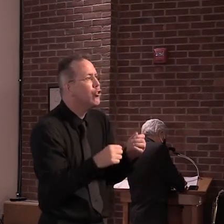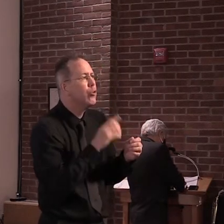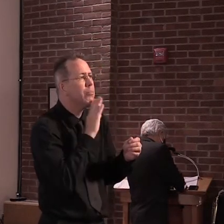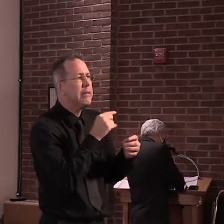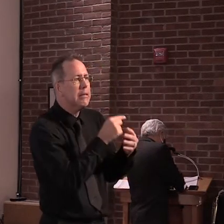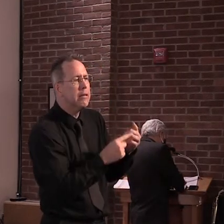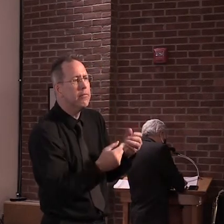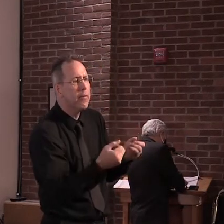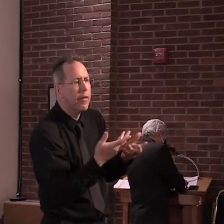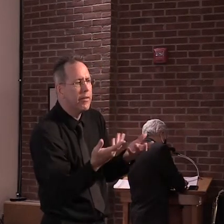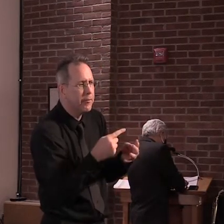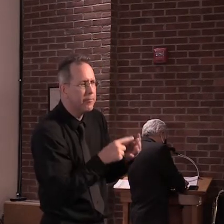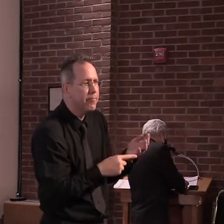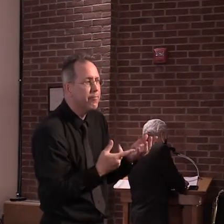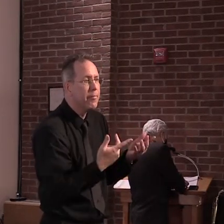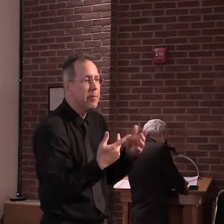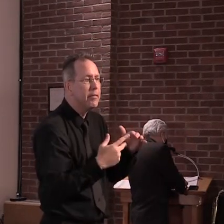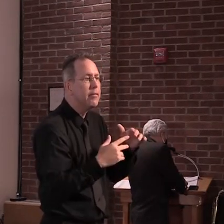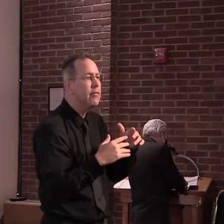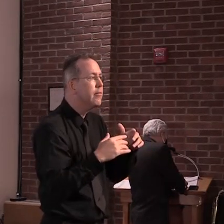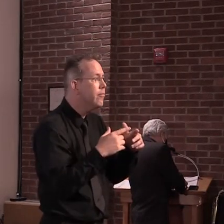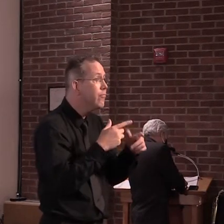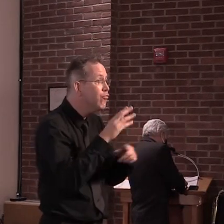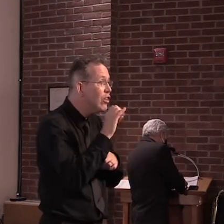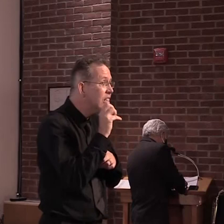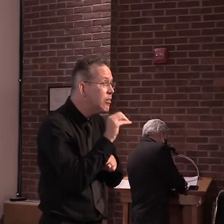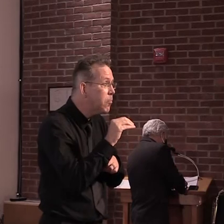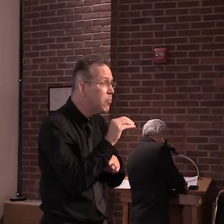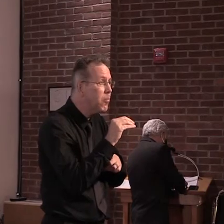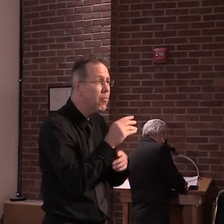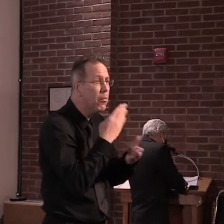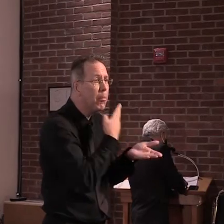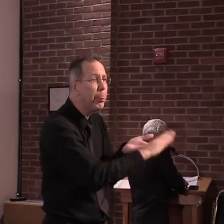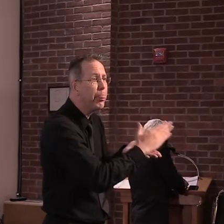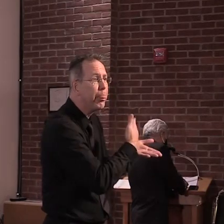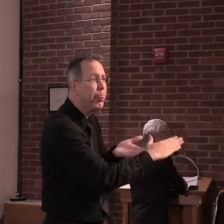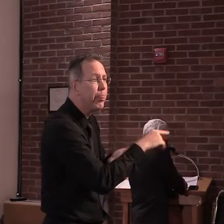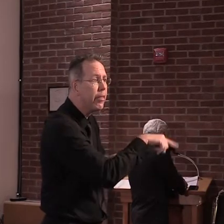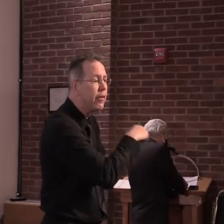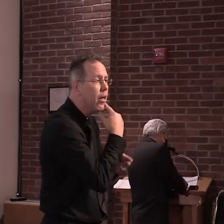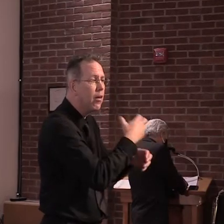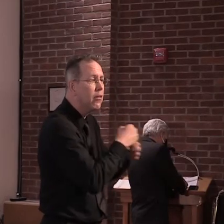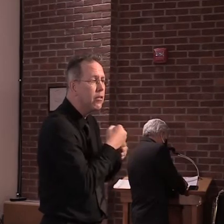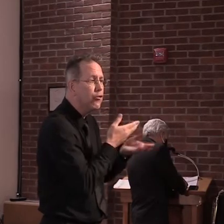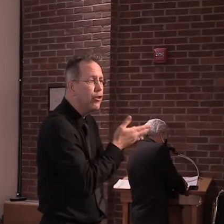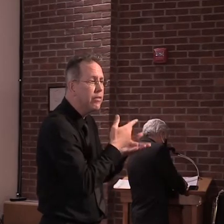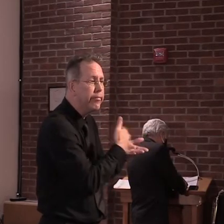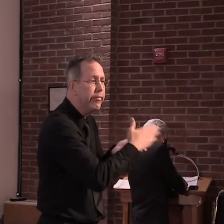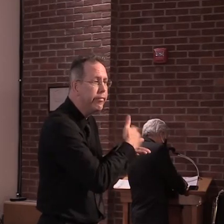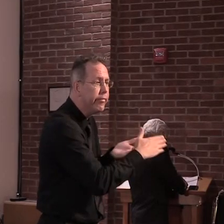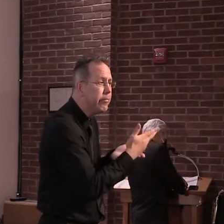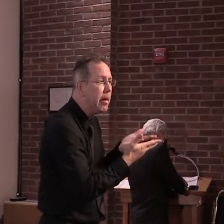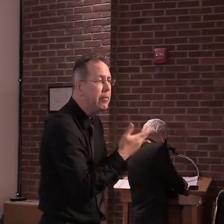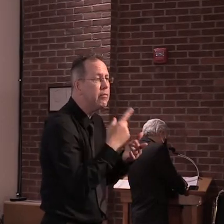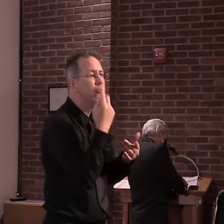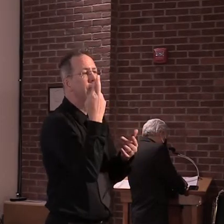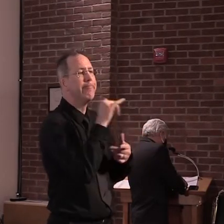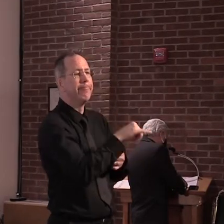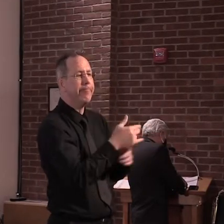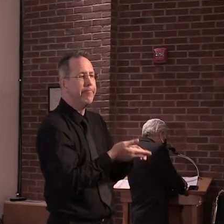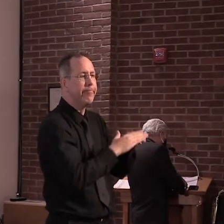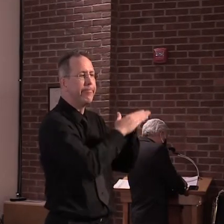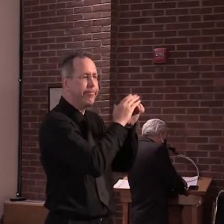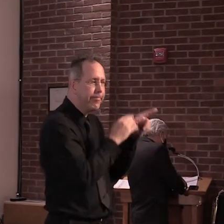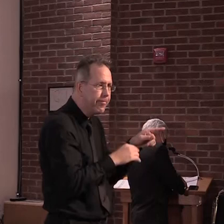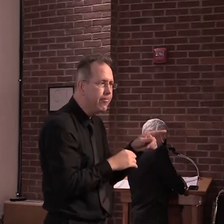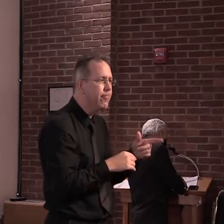racial equity in the country. Some of it may have to do with higher rates of some of their underlying conditions that put them